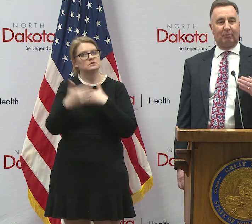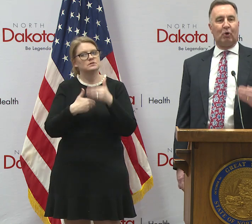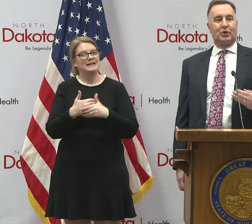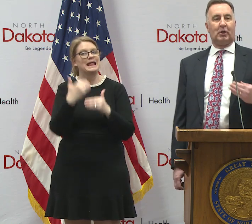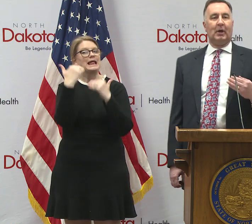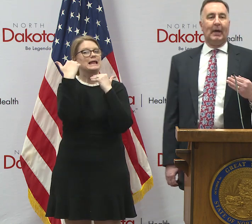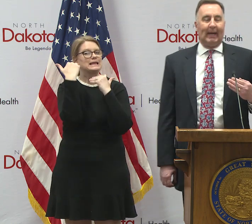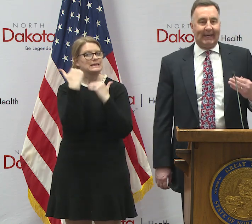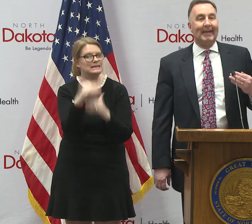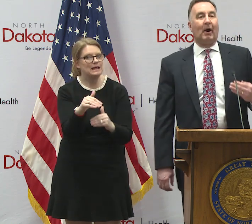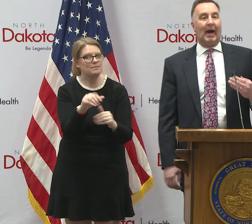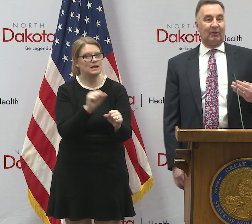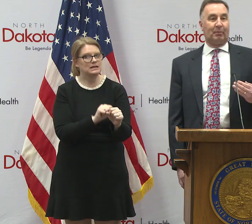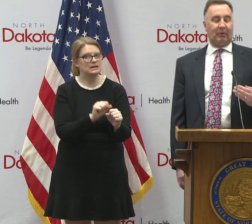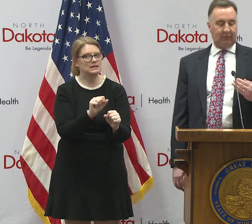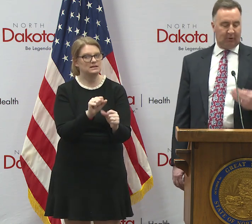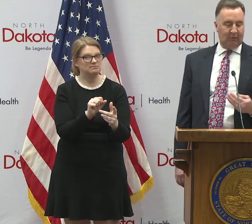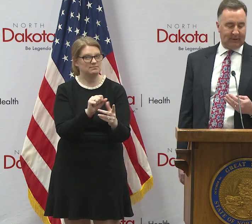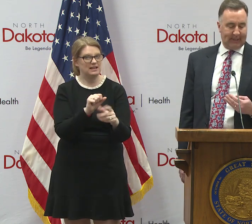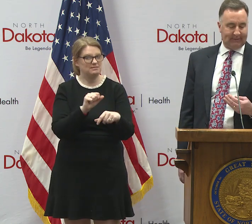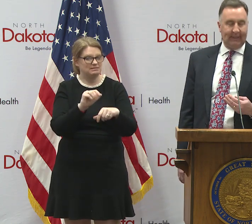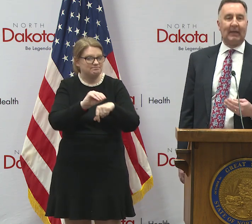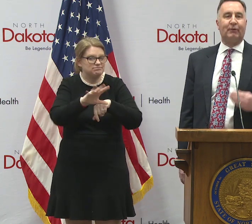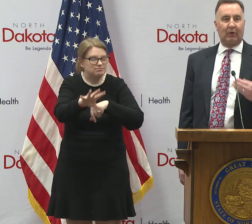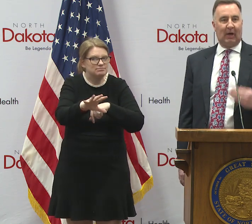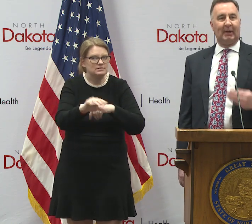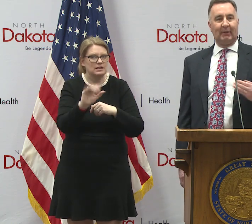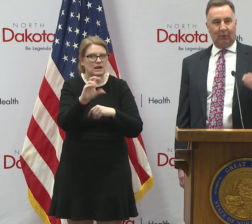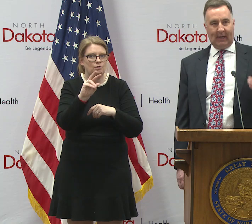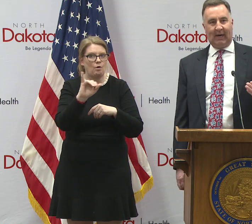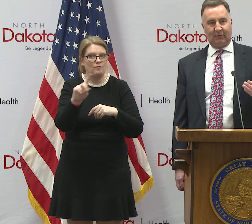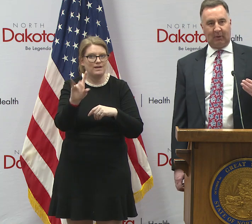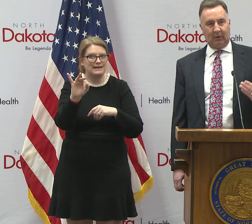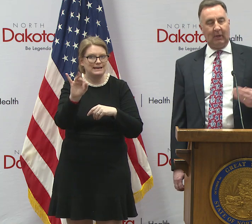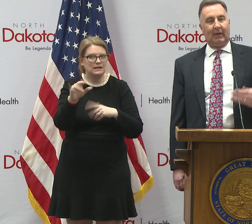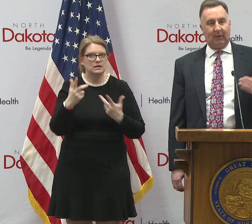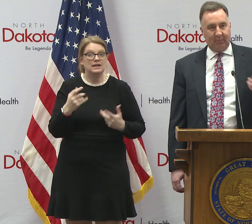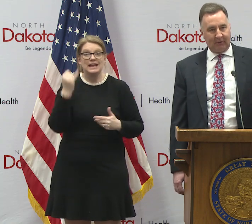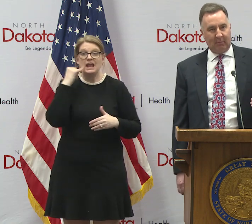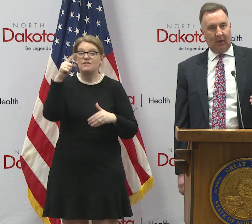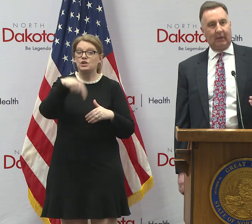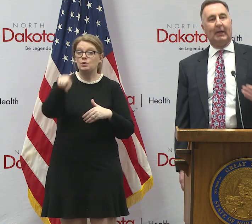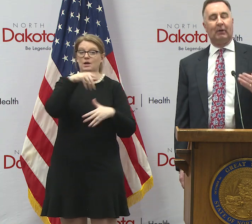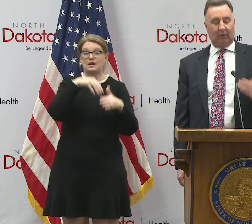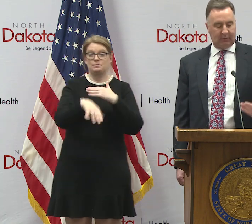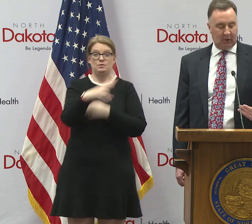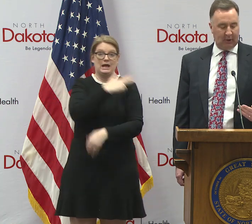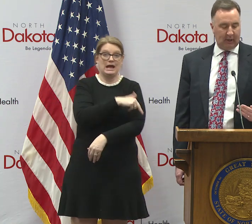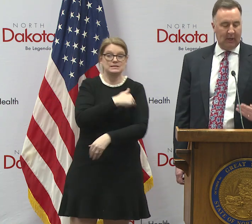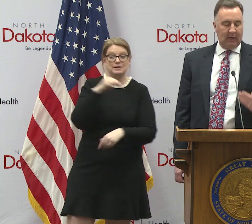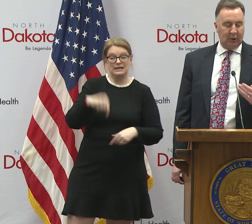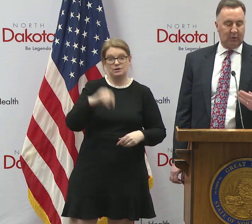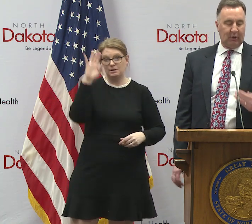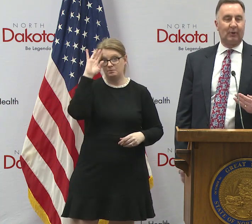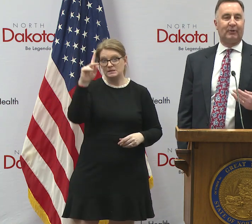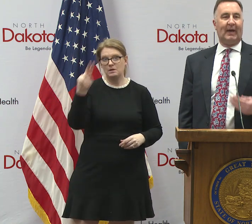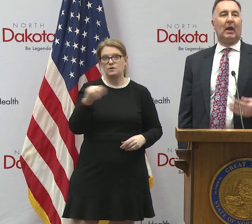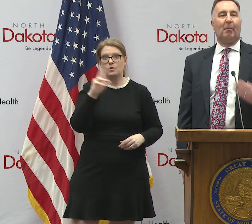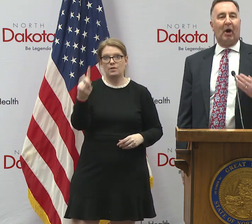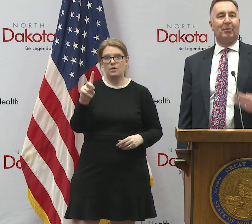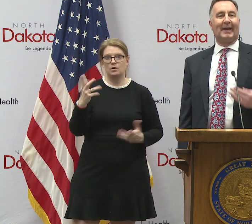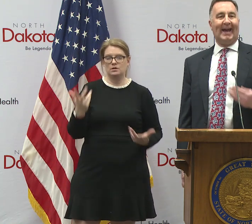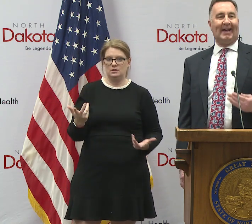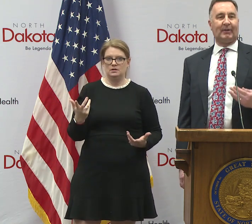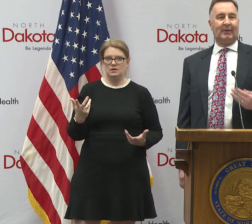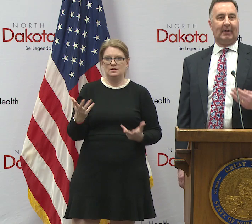the exposure in our hospitals of COVID-19. If you're coming into a hospital in Bismarck in North Dakota, you will notice